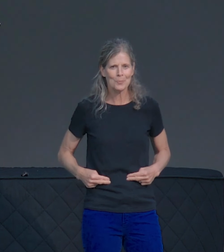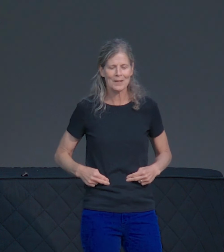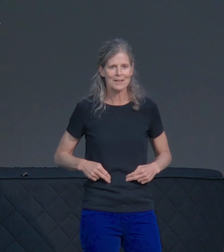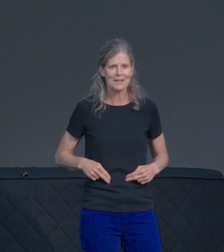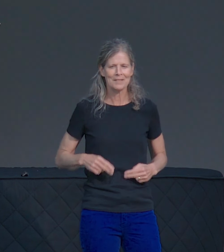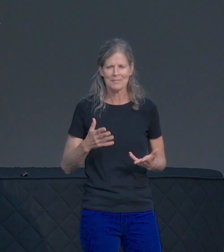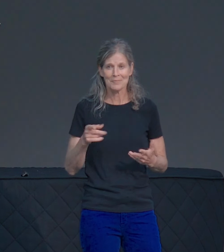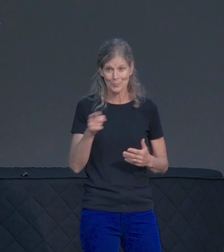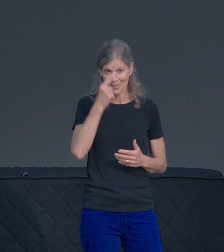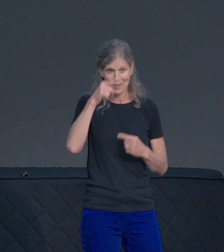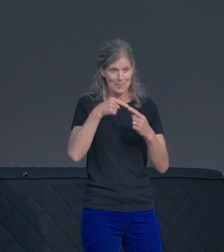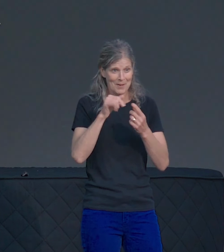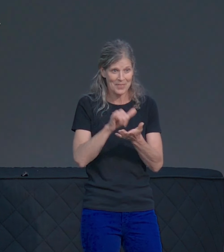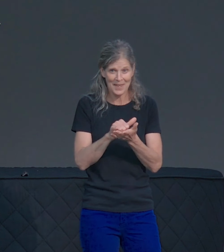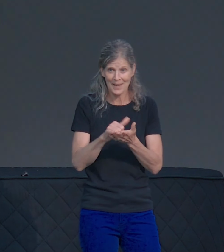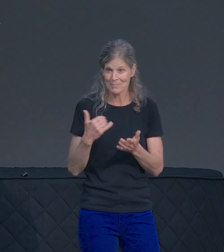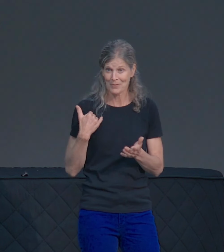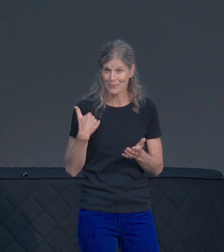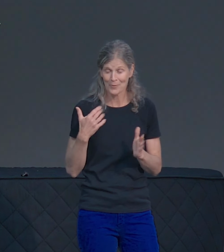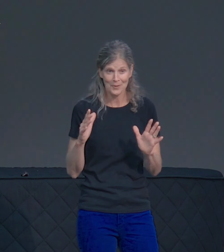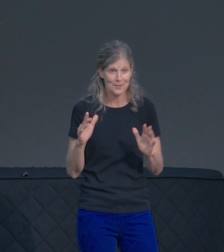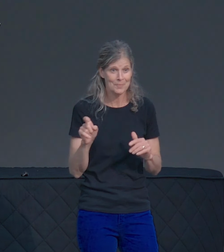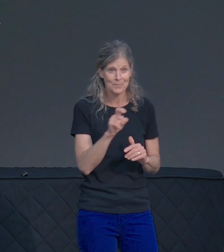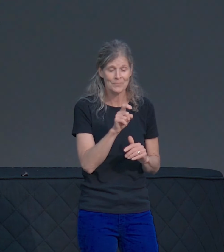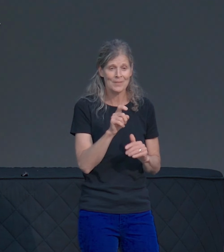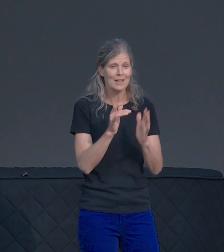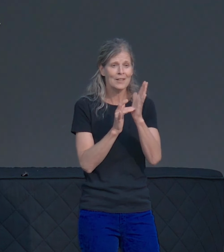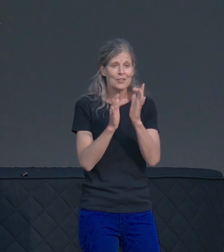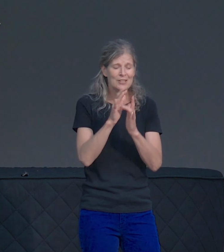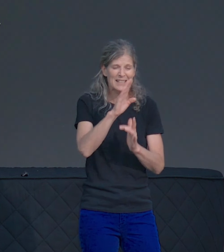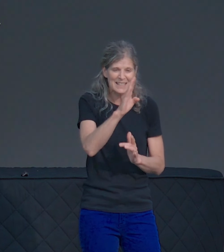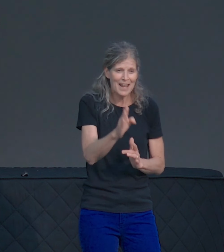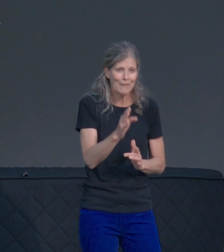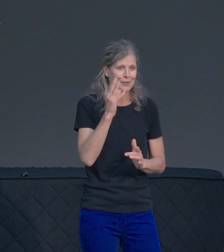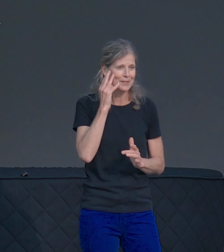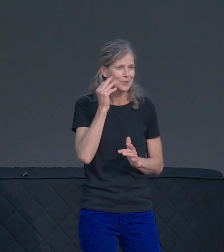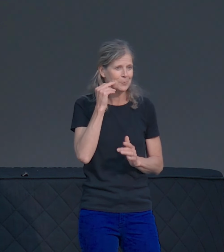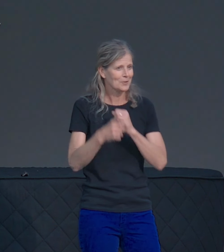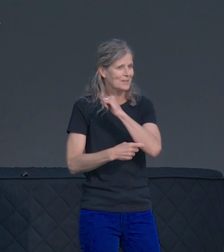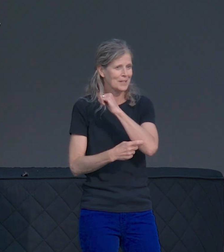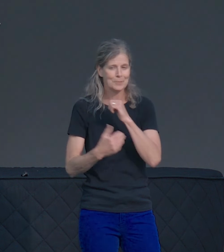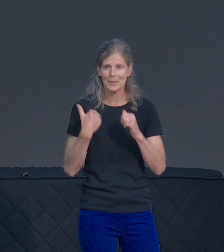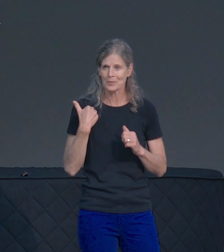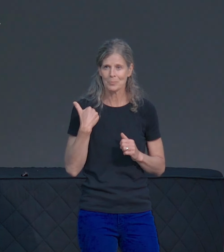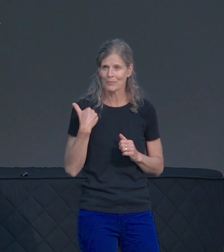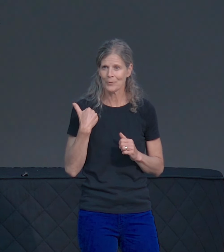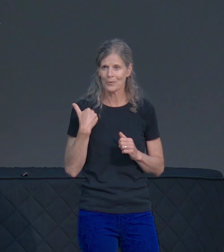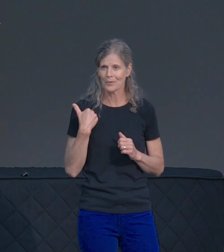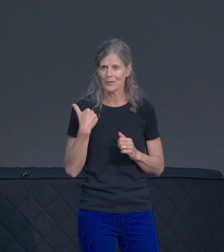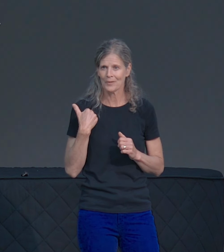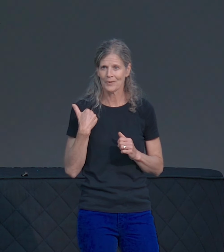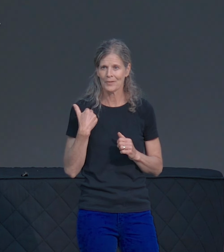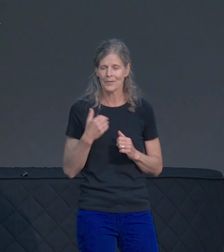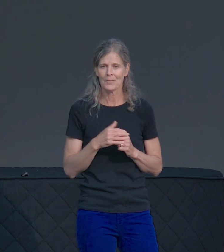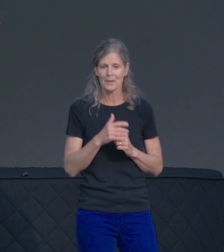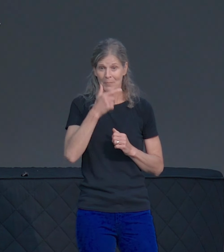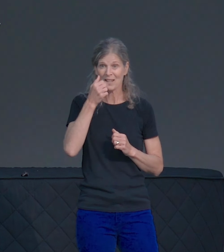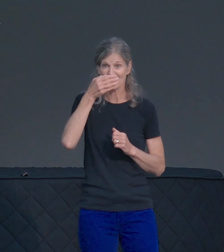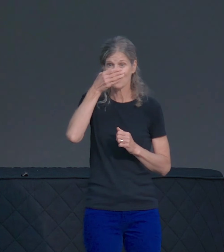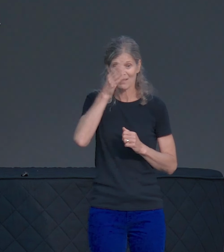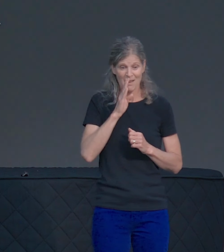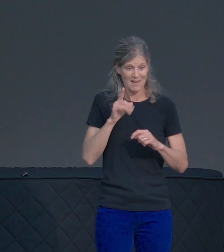I don't know if you've thought about that before, but he's never experienced temptation before he was a human, because